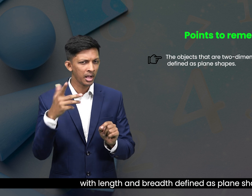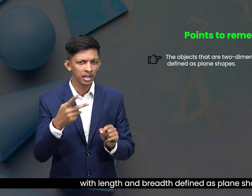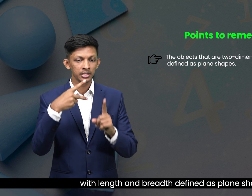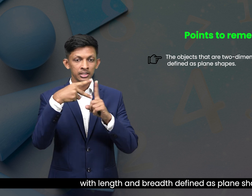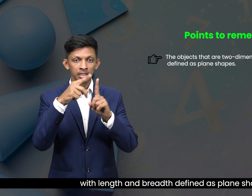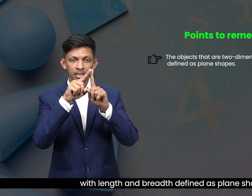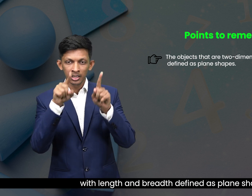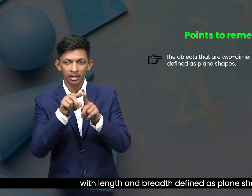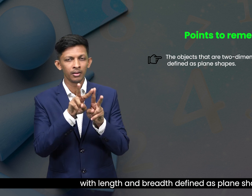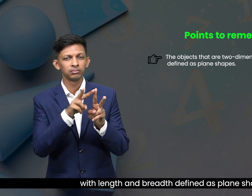shapes.